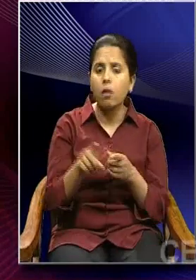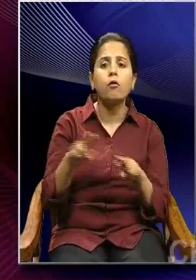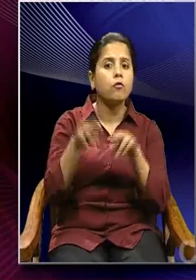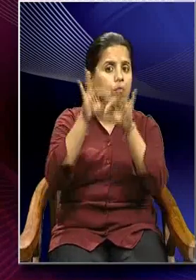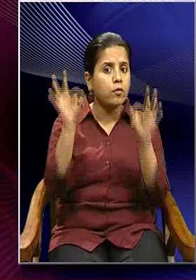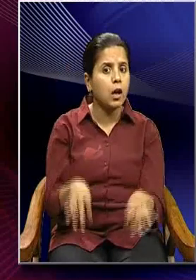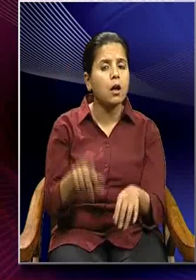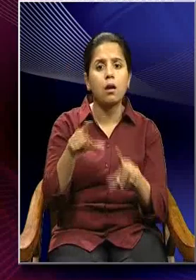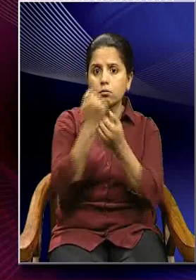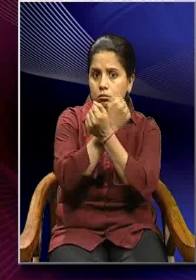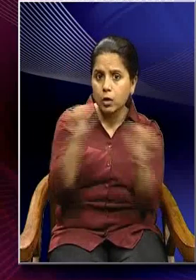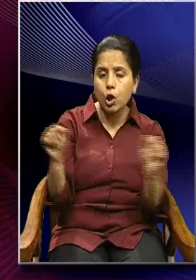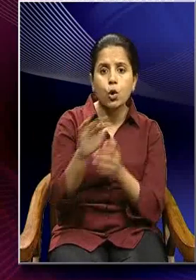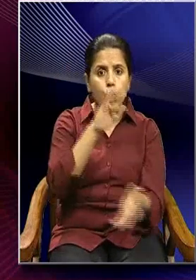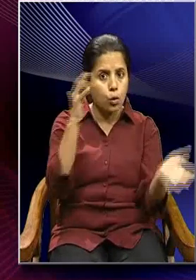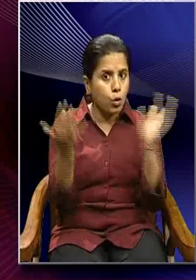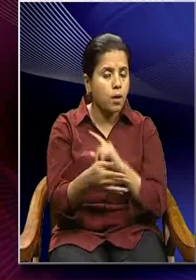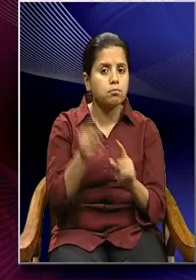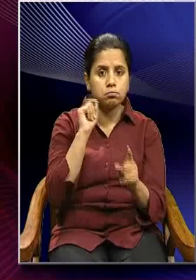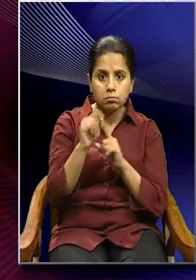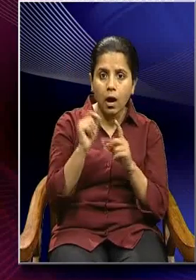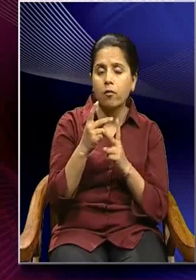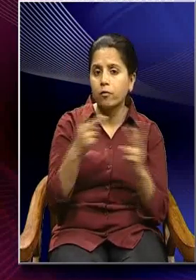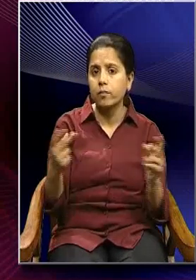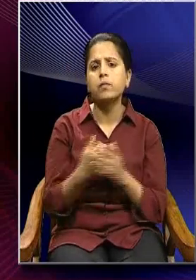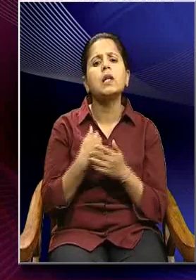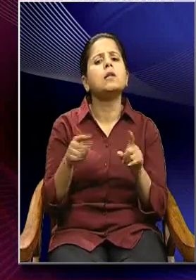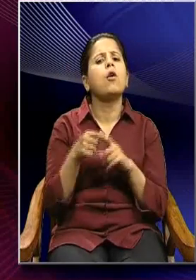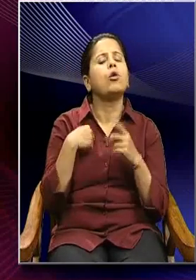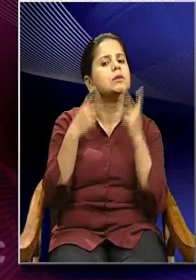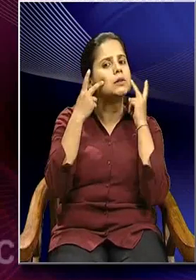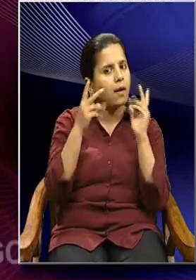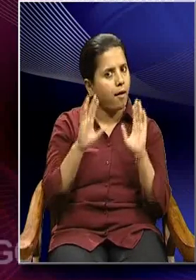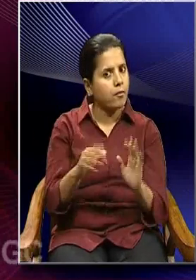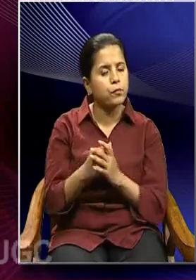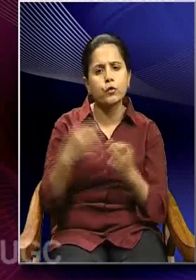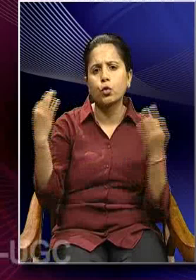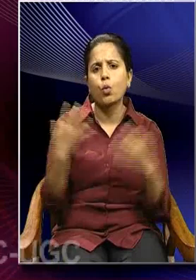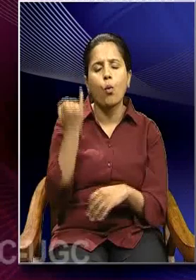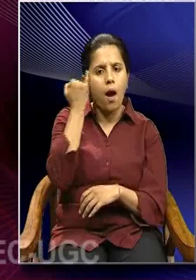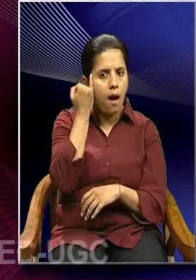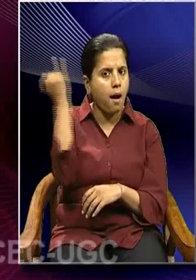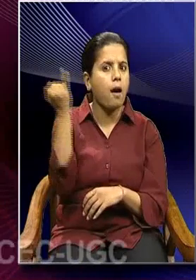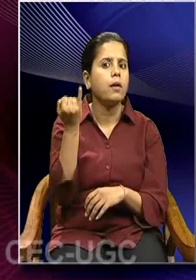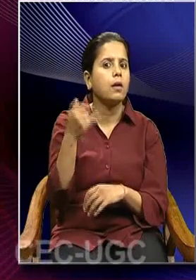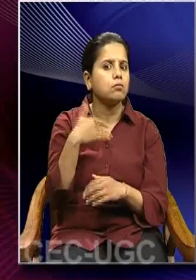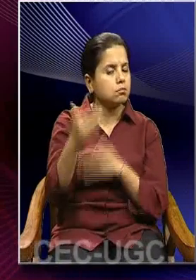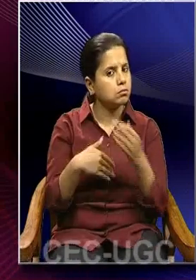of the liberalization, globalization and privatization, then we also see that new kind of ideas also came,